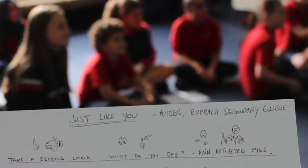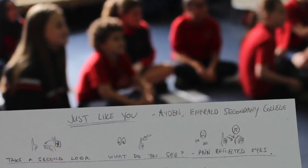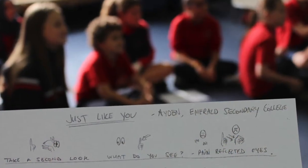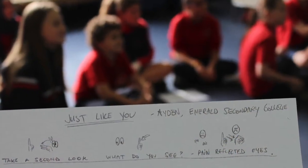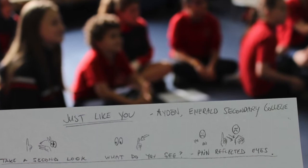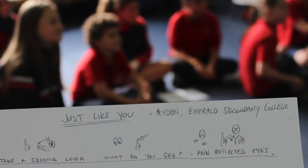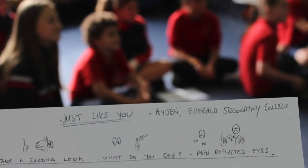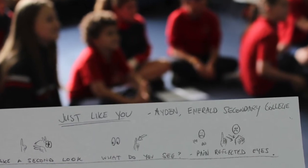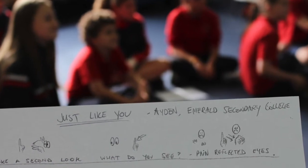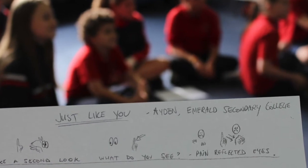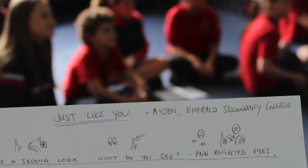I'm just like you.